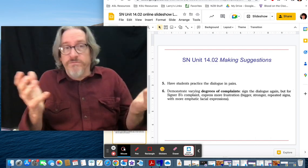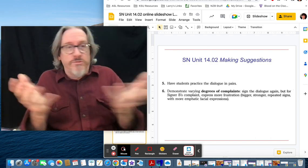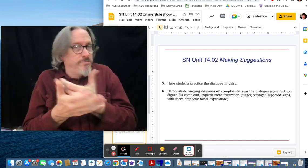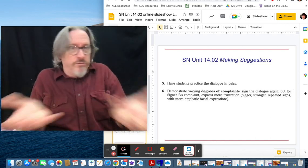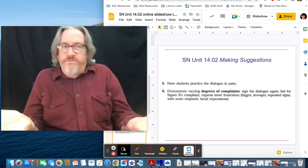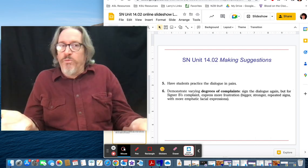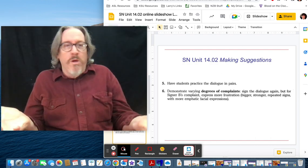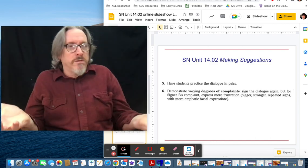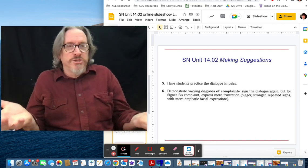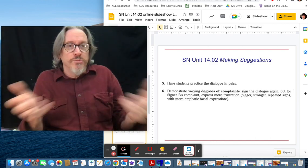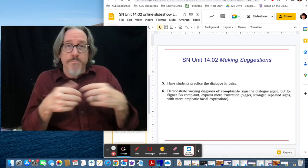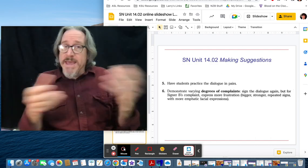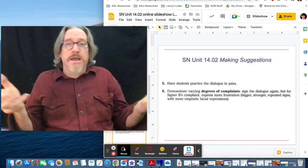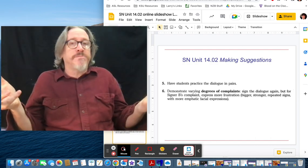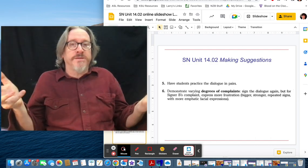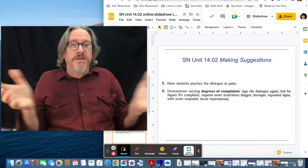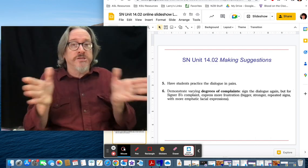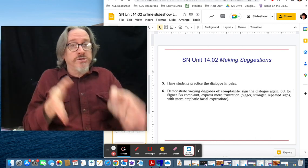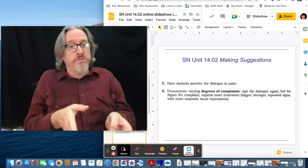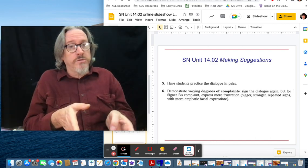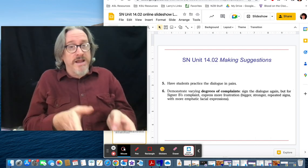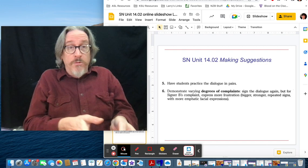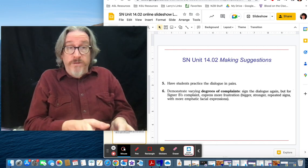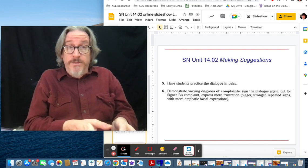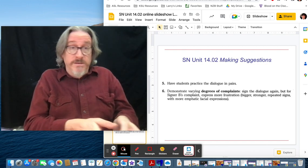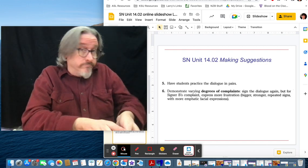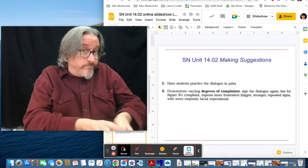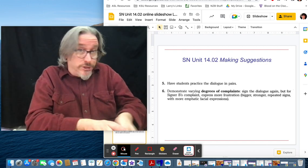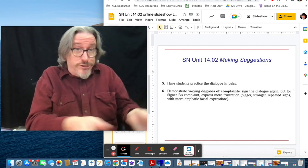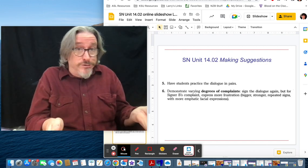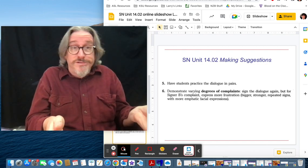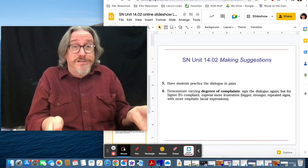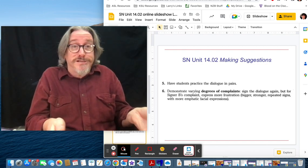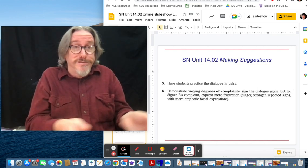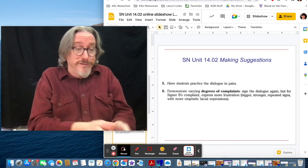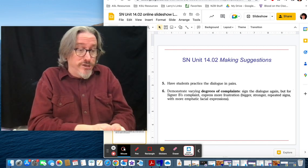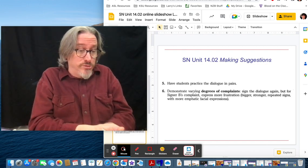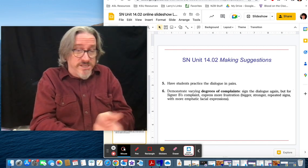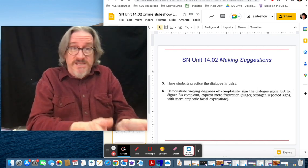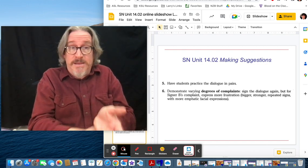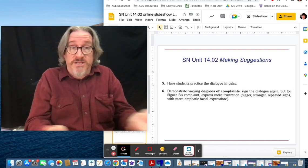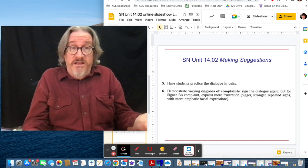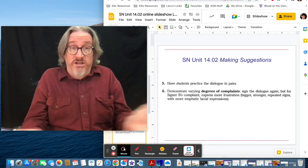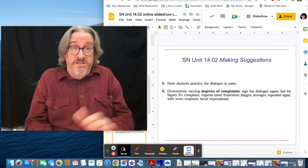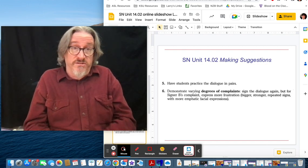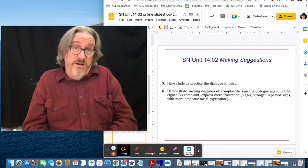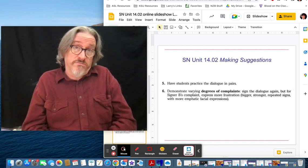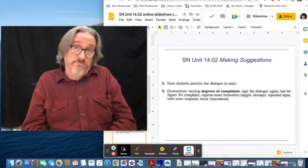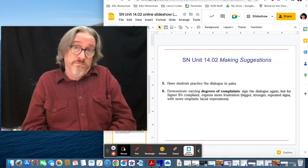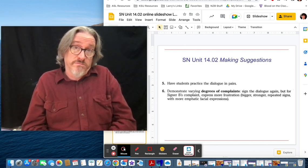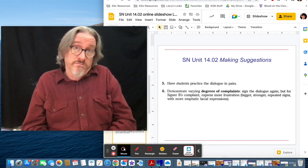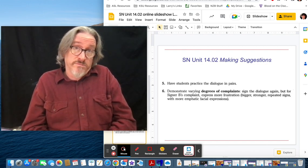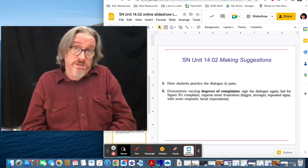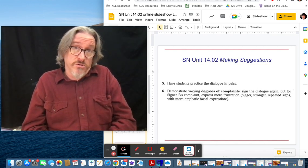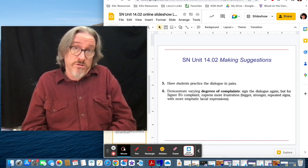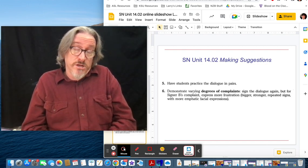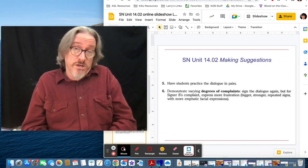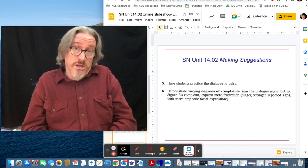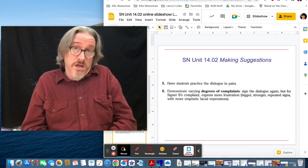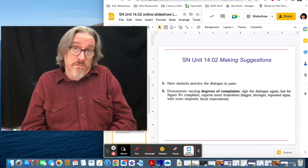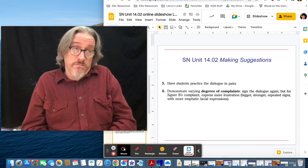If you're welcome to make up something, and I will recommend just use the example dialogues that are there.